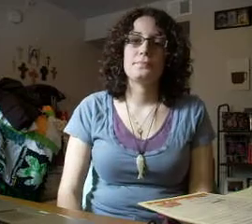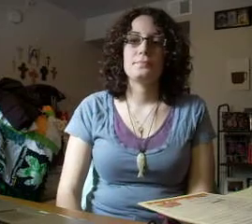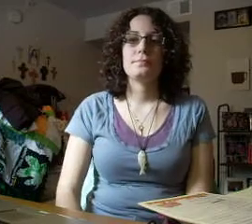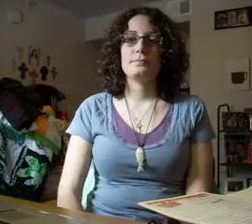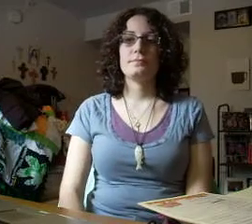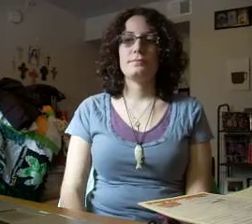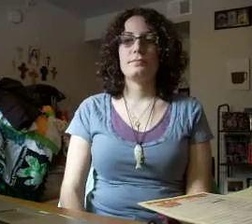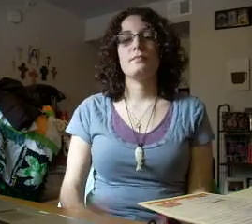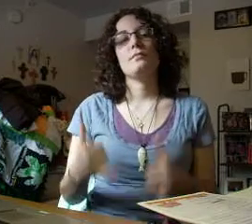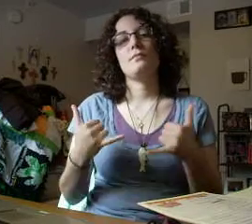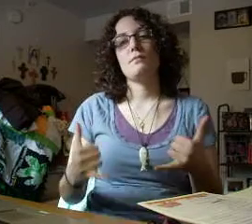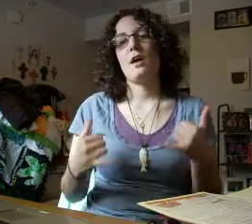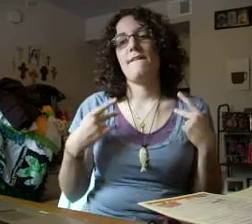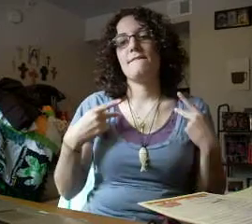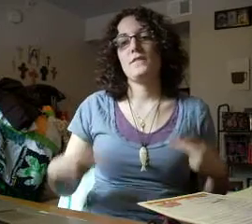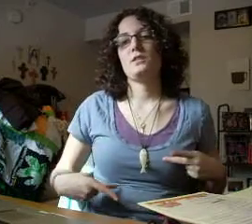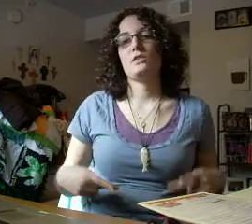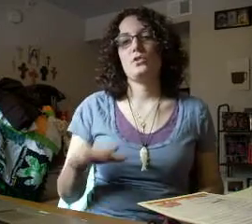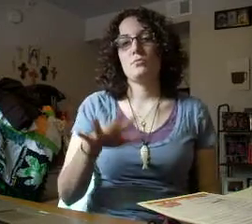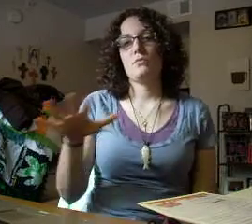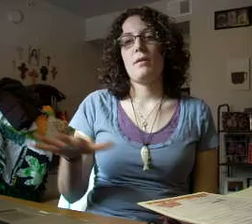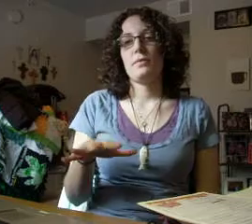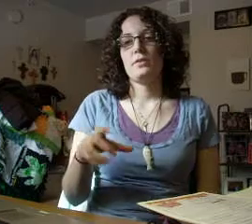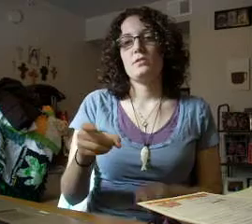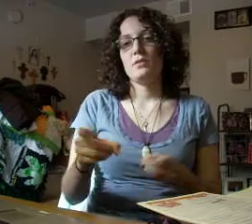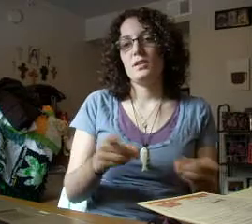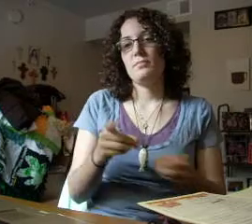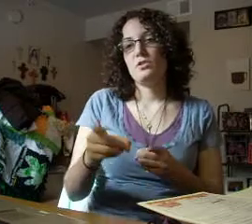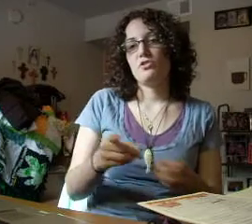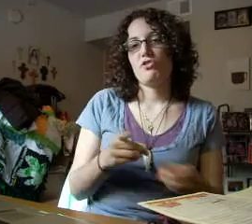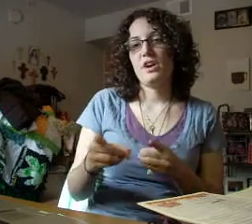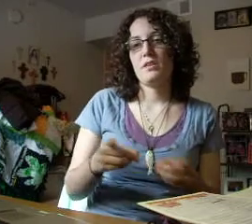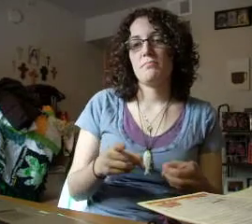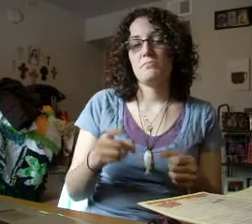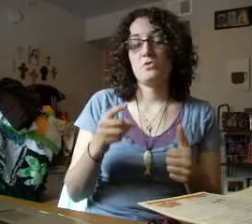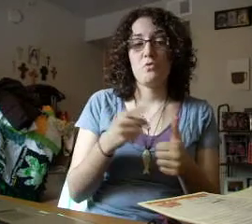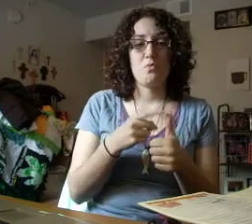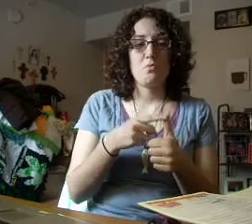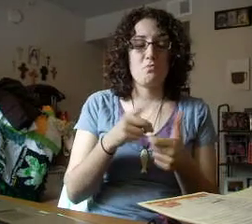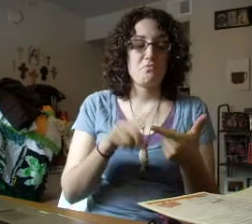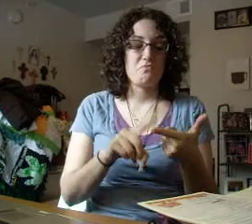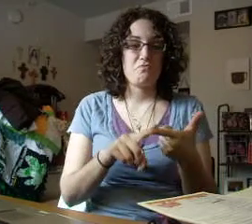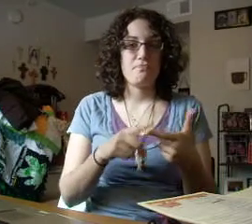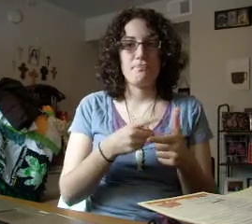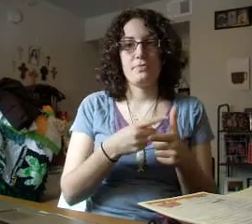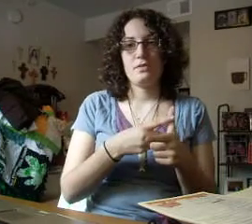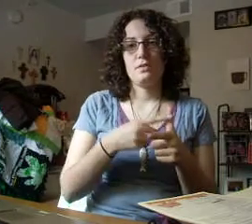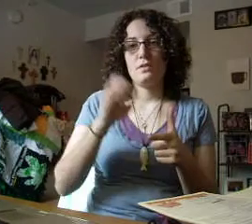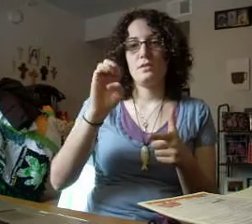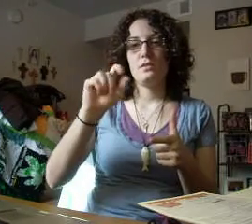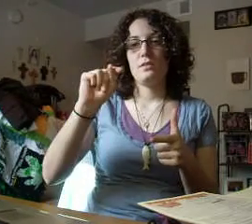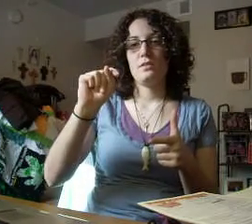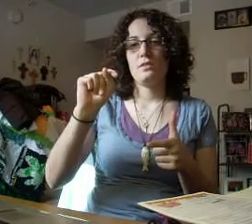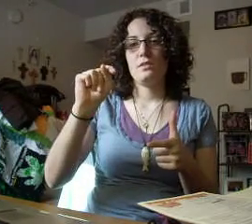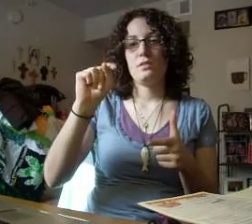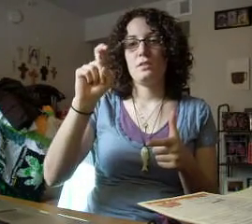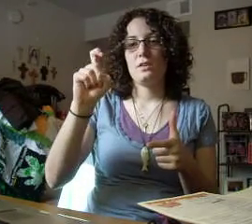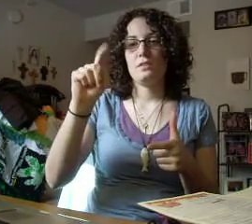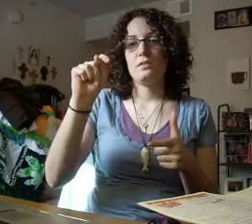Now, physical properties can be described as being one of two types. They can either be extensive, and extensive properties are dependent upon